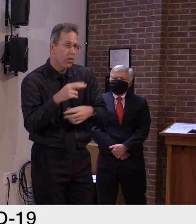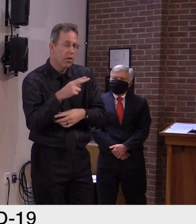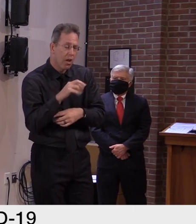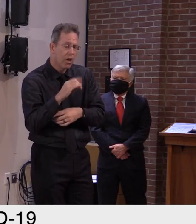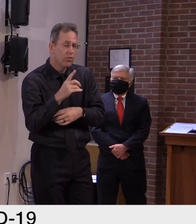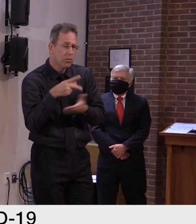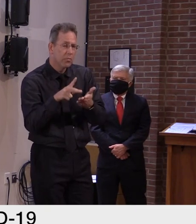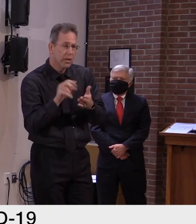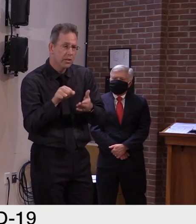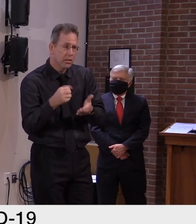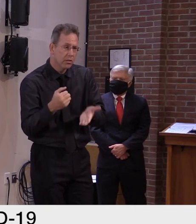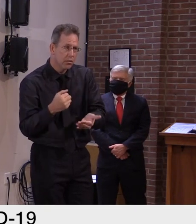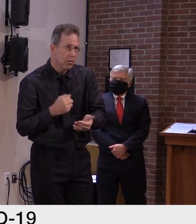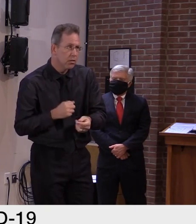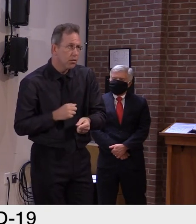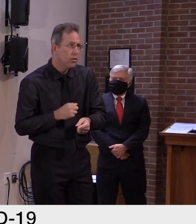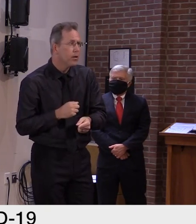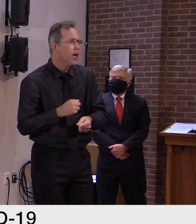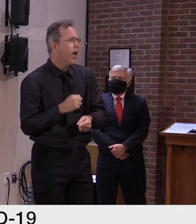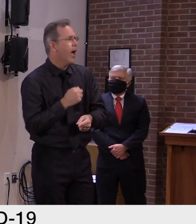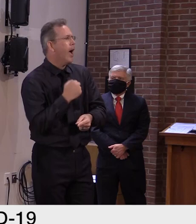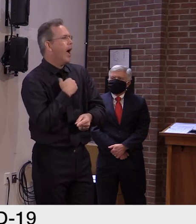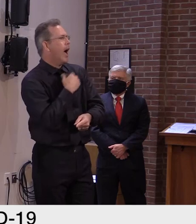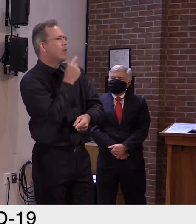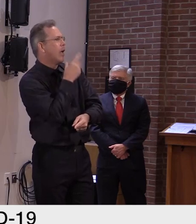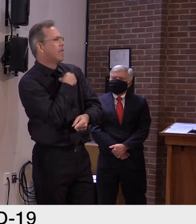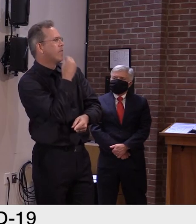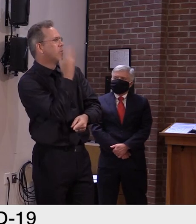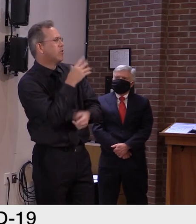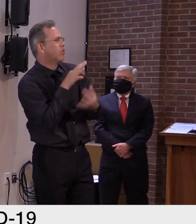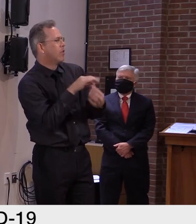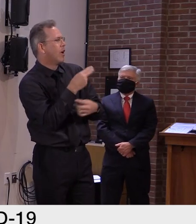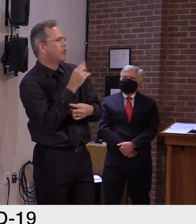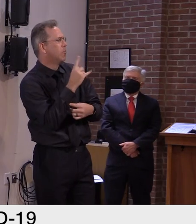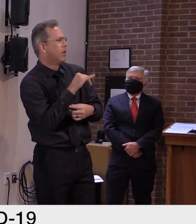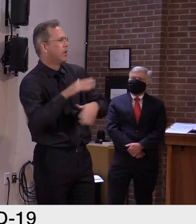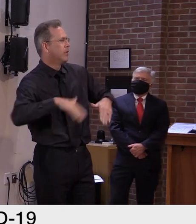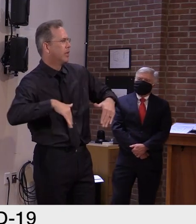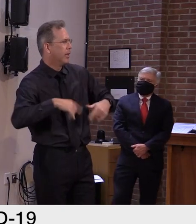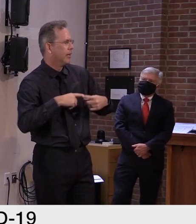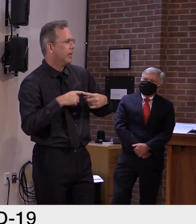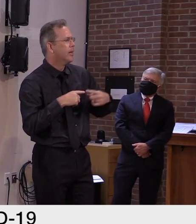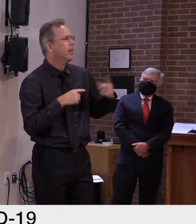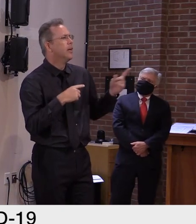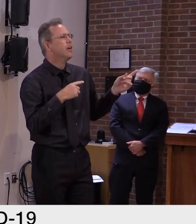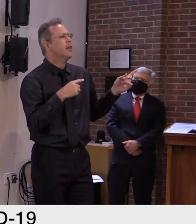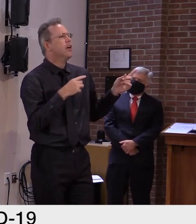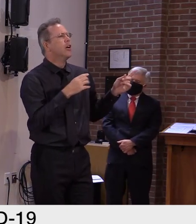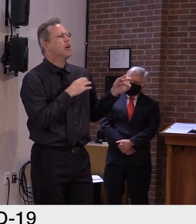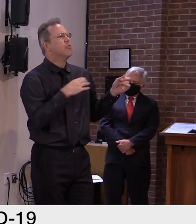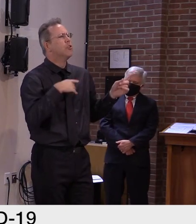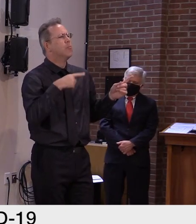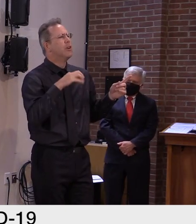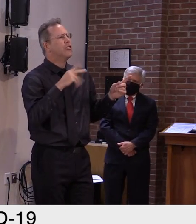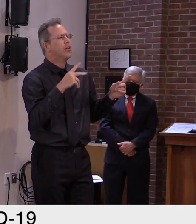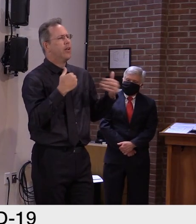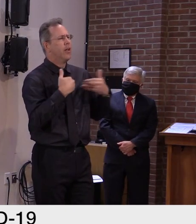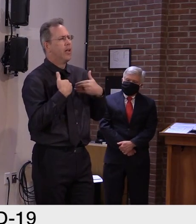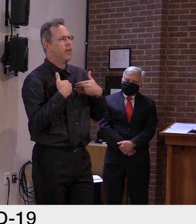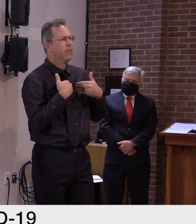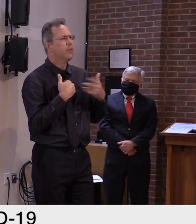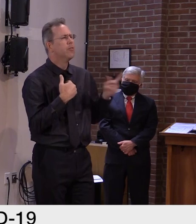Yeah, I do not. I think that Commissioner Pichek would be better to ask about that. I'll have Commissioner Pichek get in touch with you, Greg.